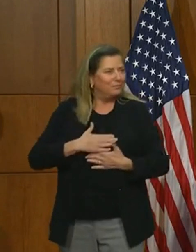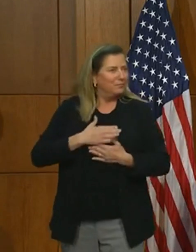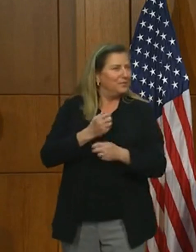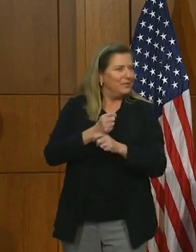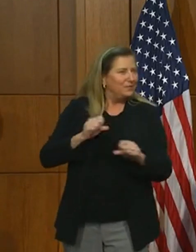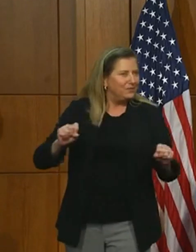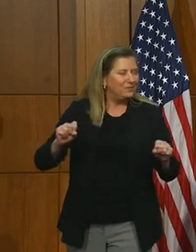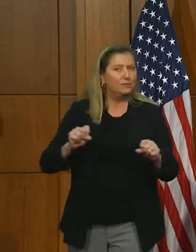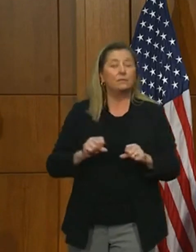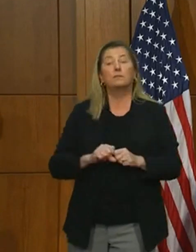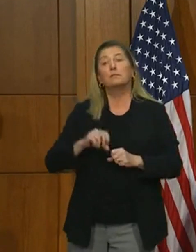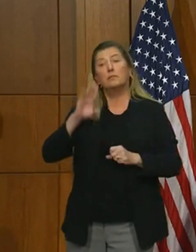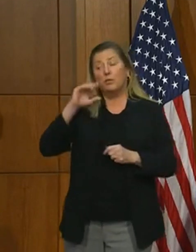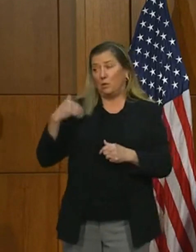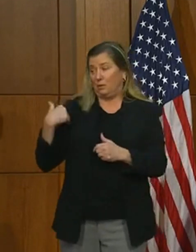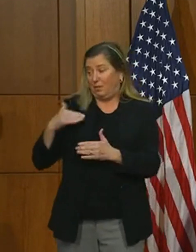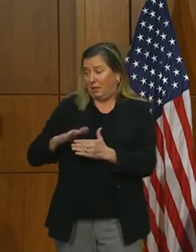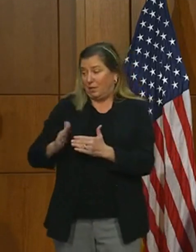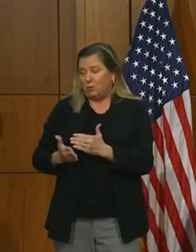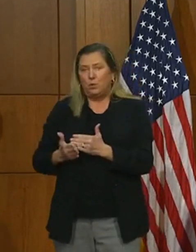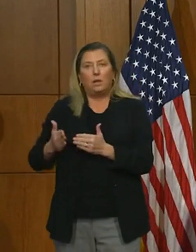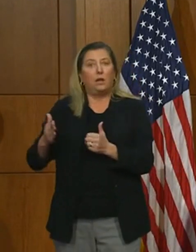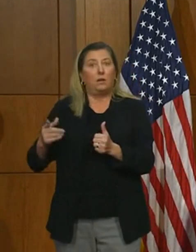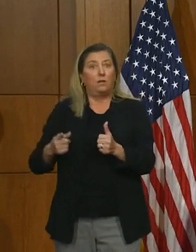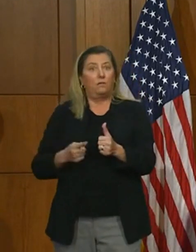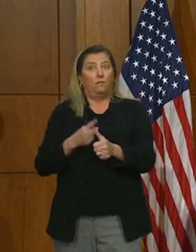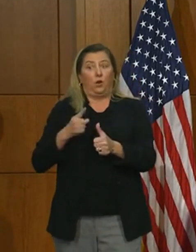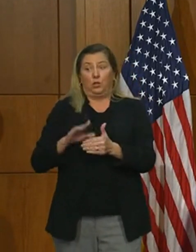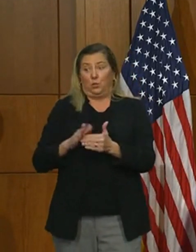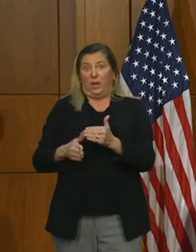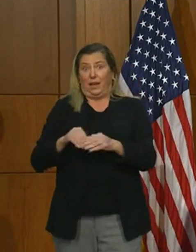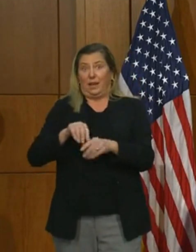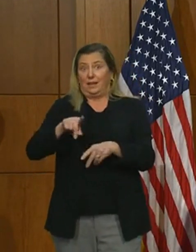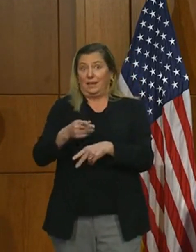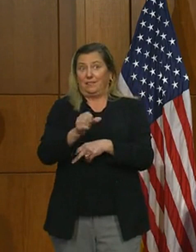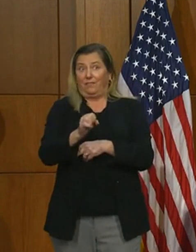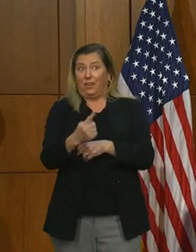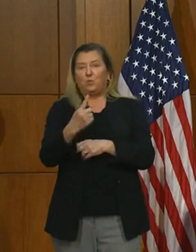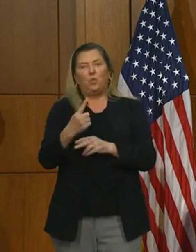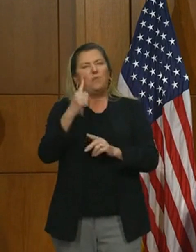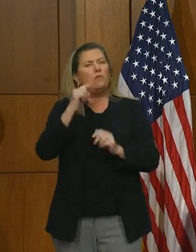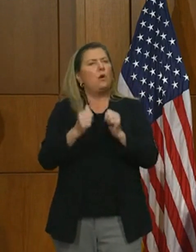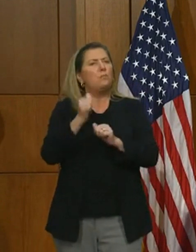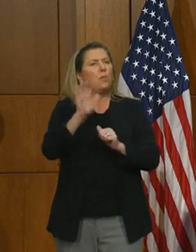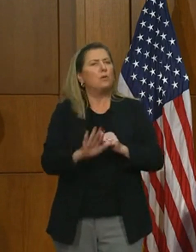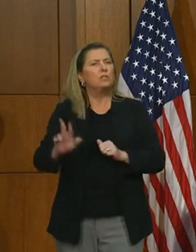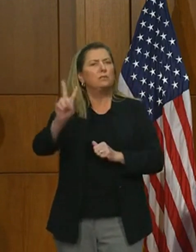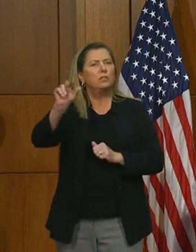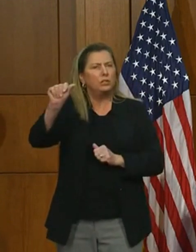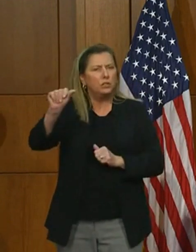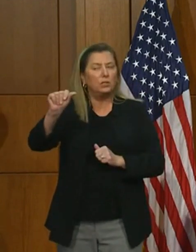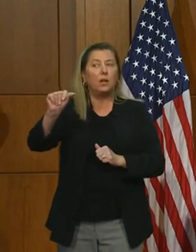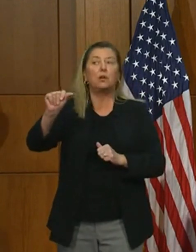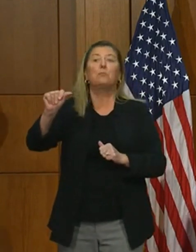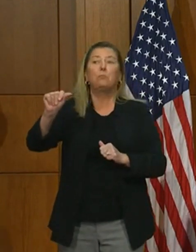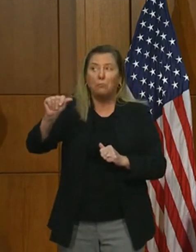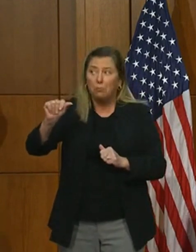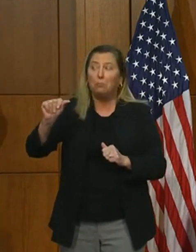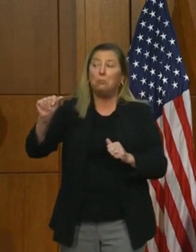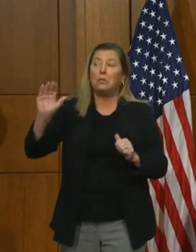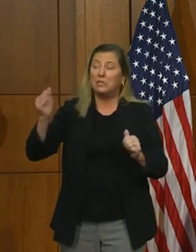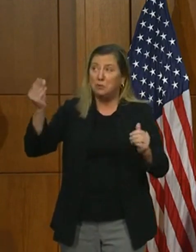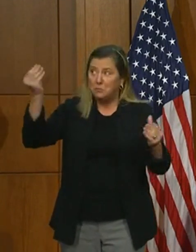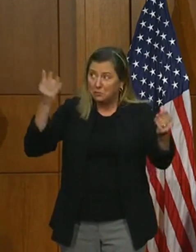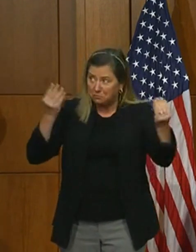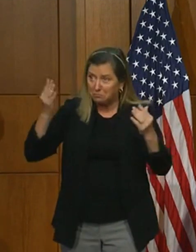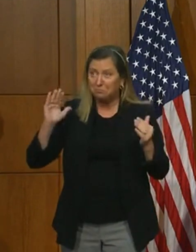know, this was the first weekend of Phase 1 in most of Virginia. I've been getting reports on how it went, and from